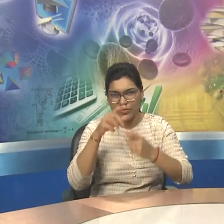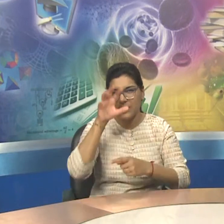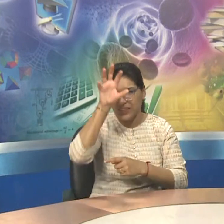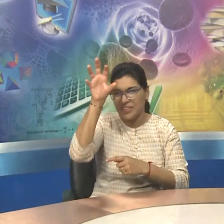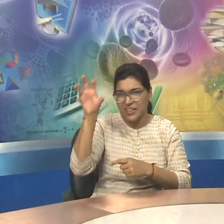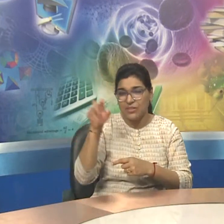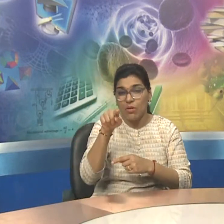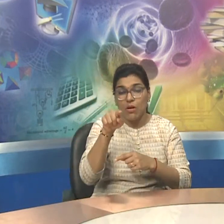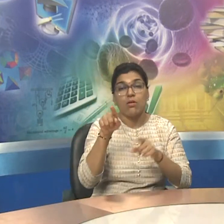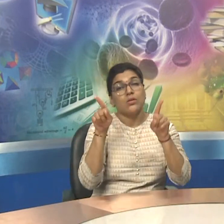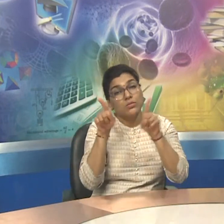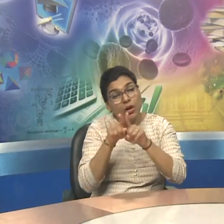The term